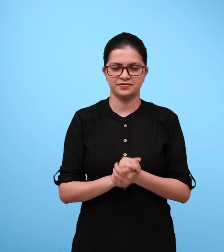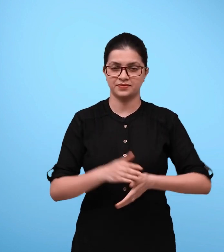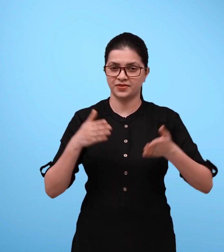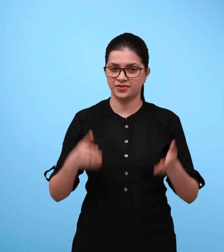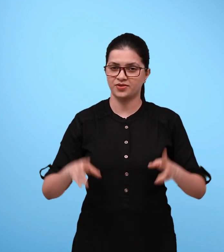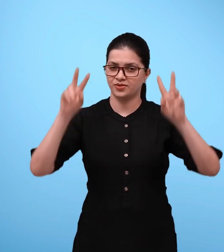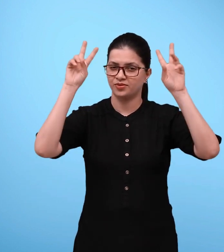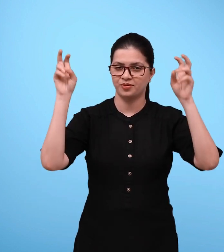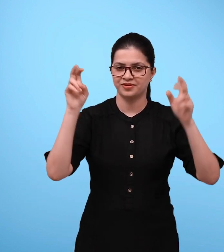Ten point 5.